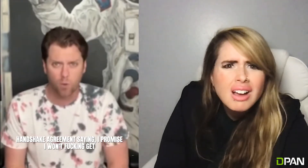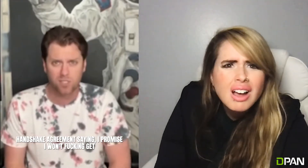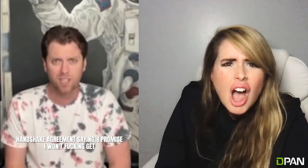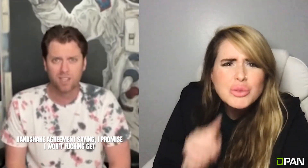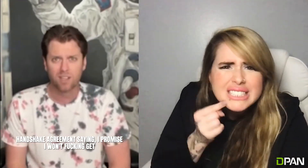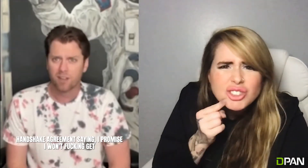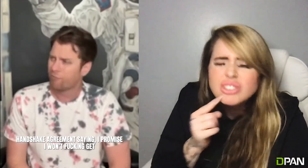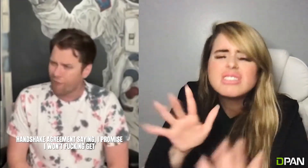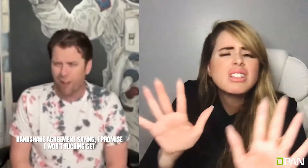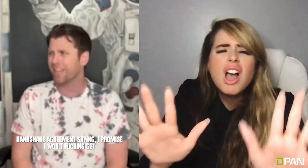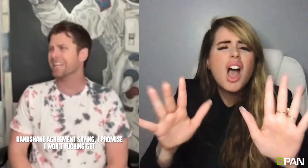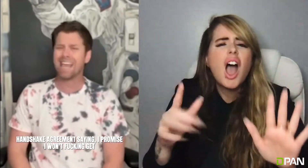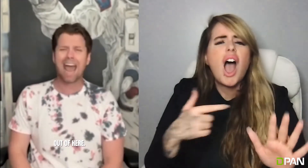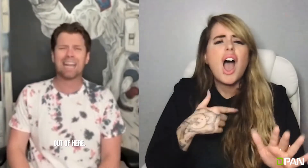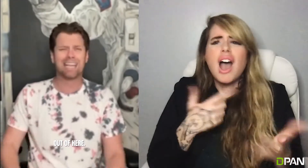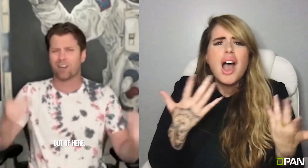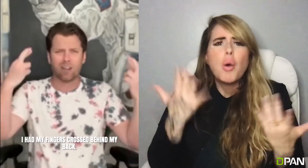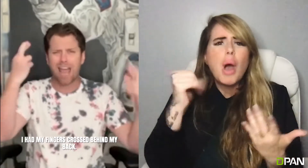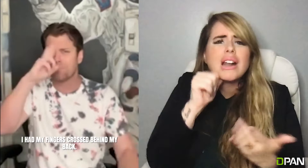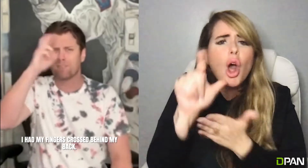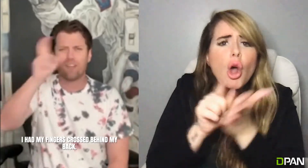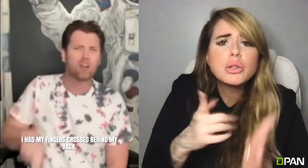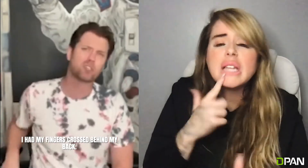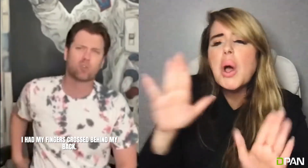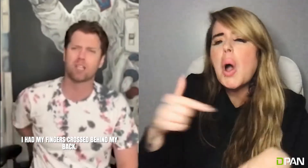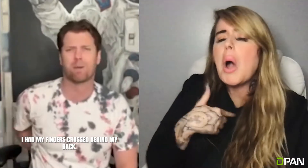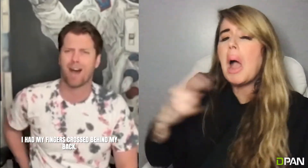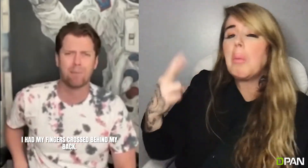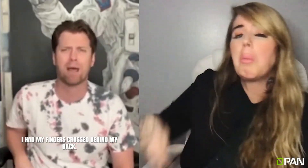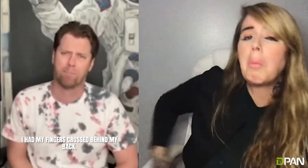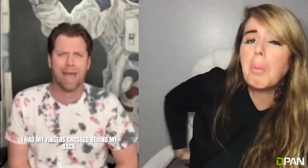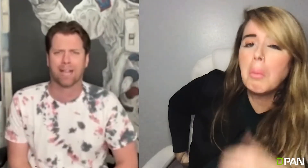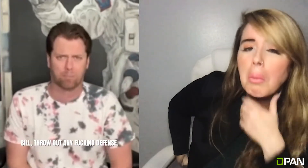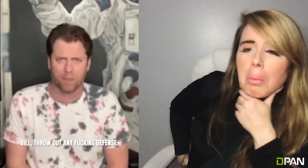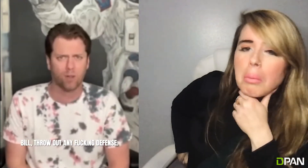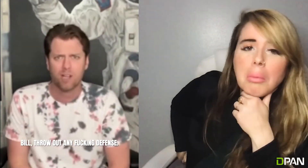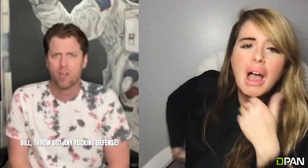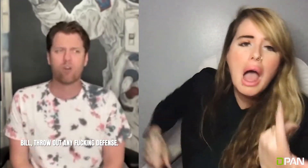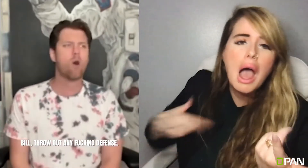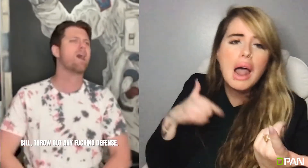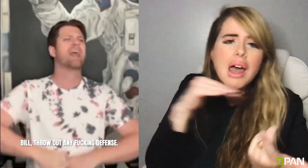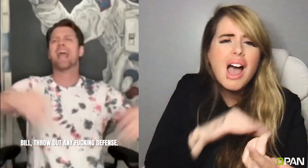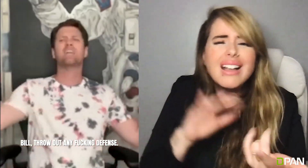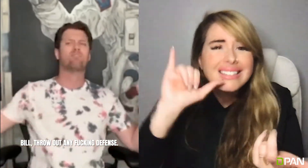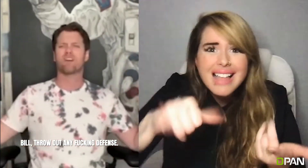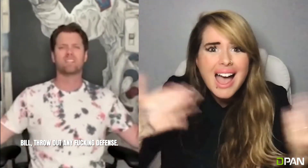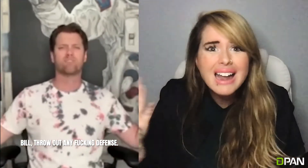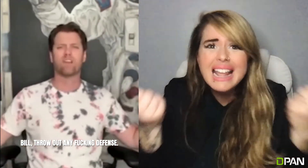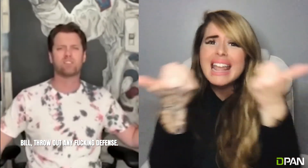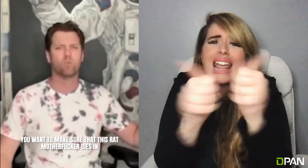I won't? Fucking get out of here. I had my fingers crossed behind my back, Bill. Throw out